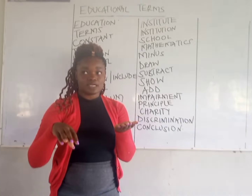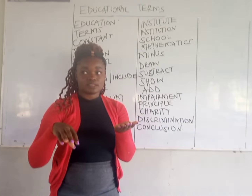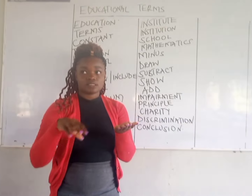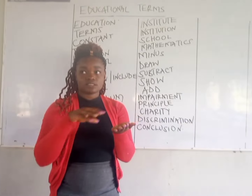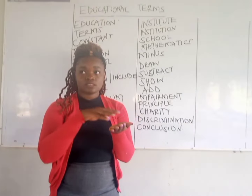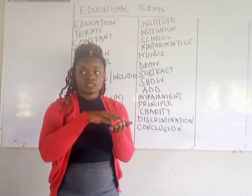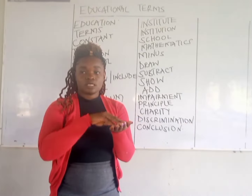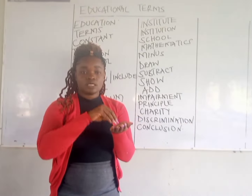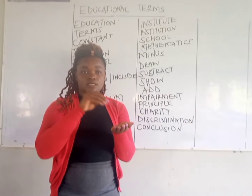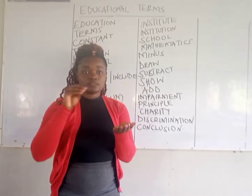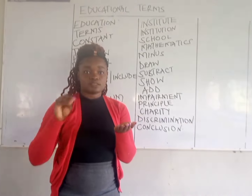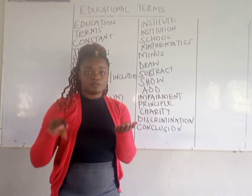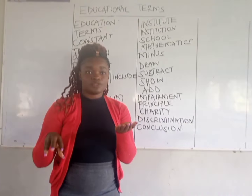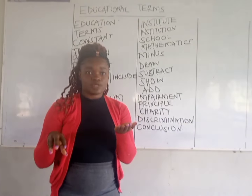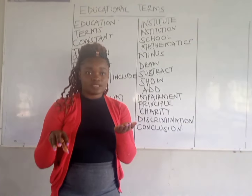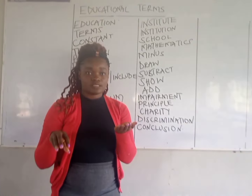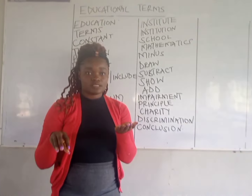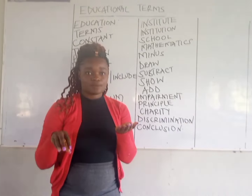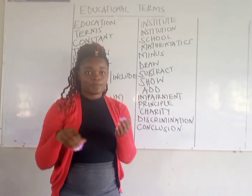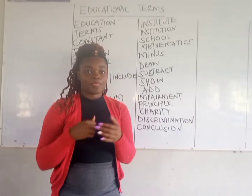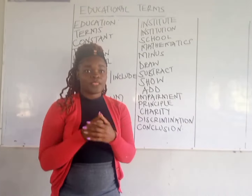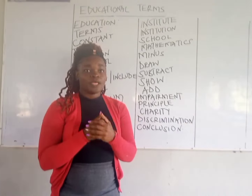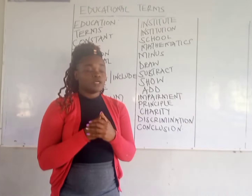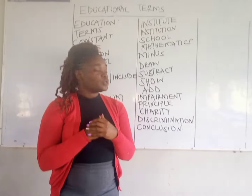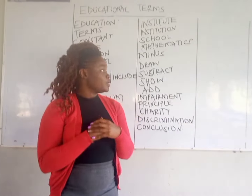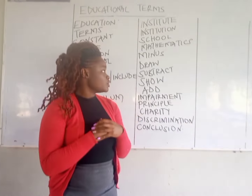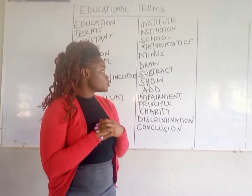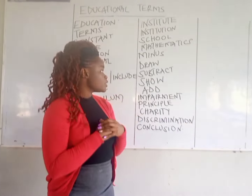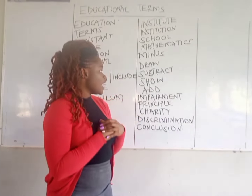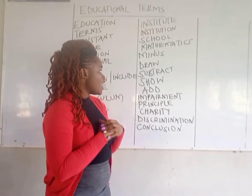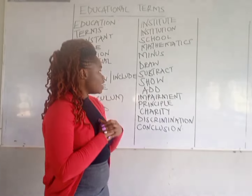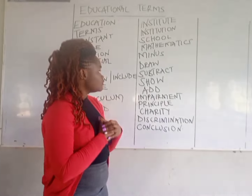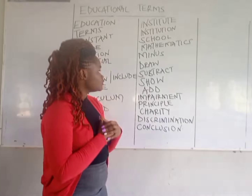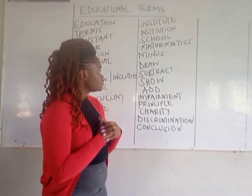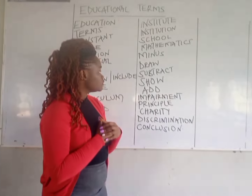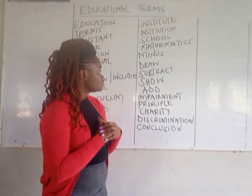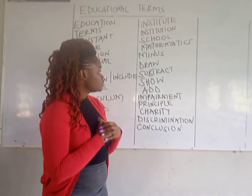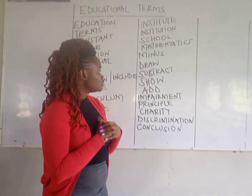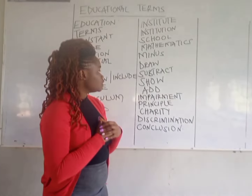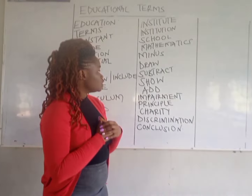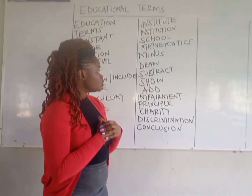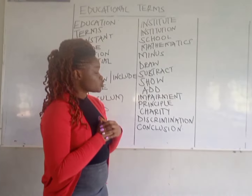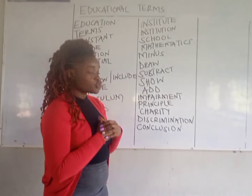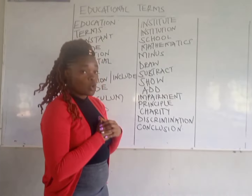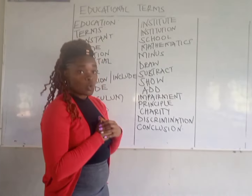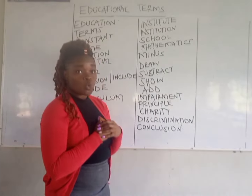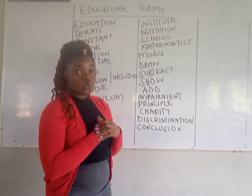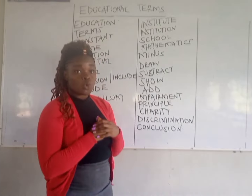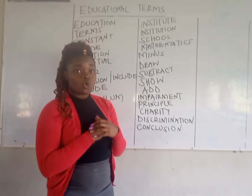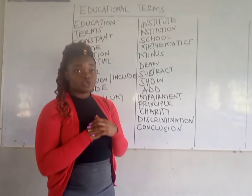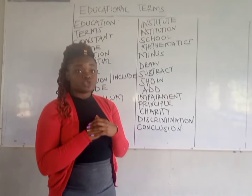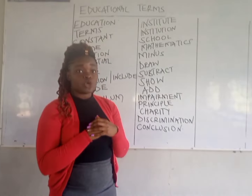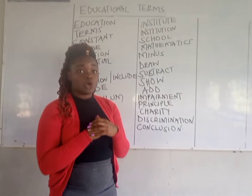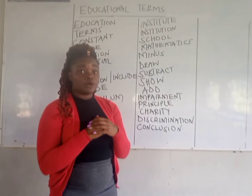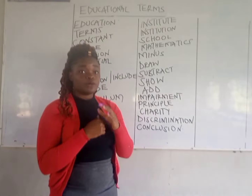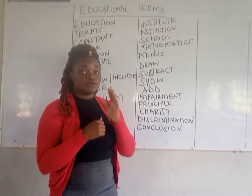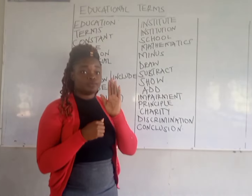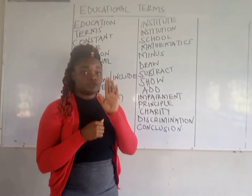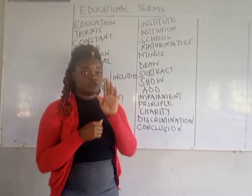subtract. Subtract. Next we have show. Show,